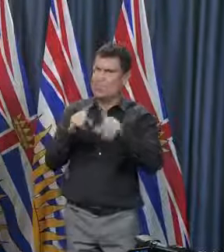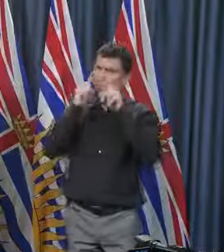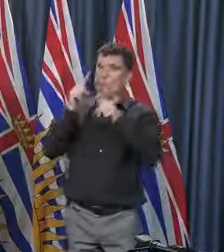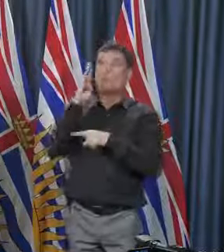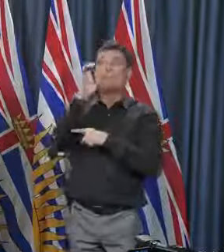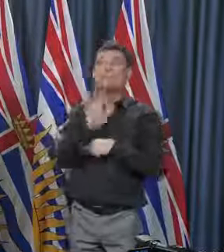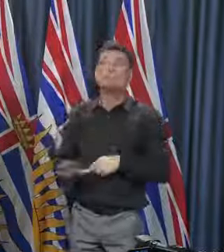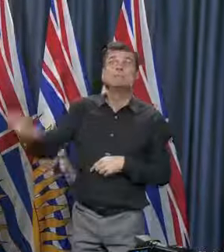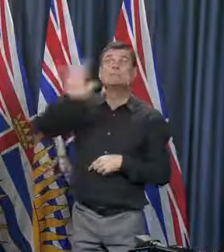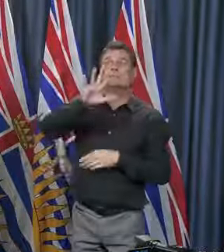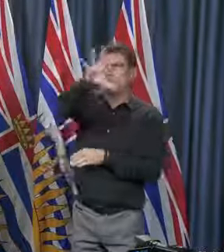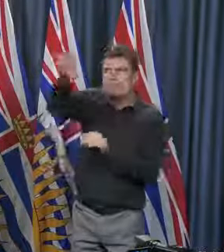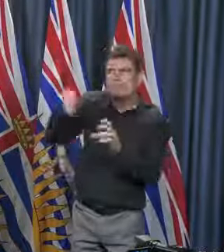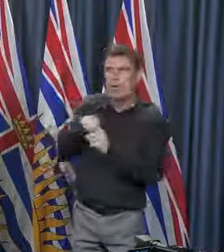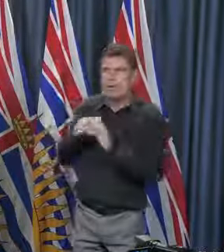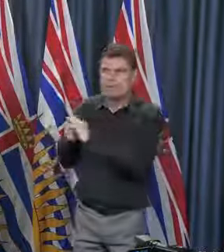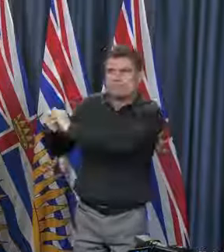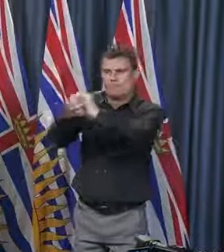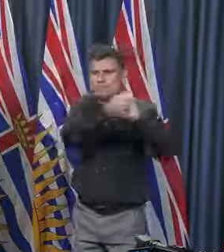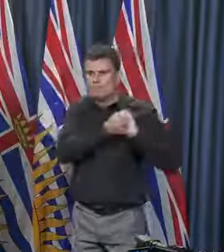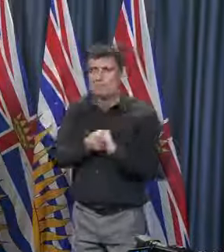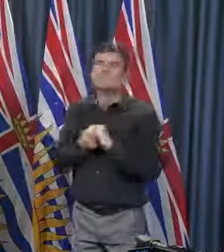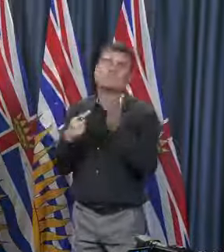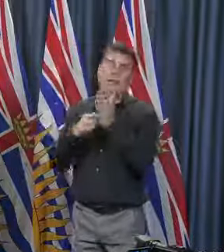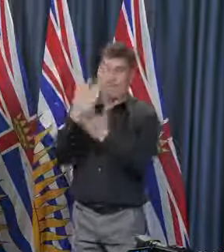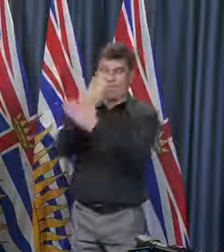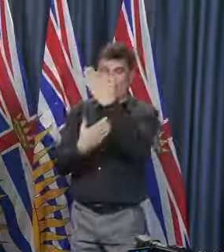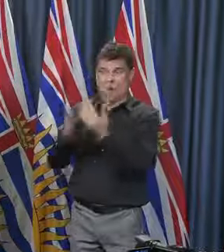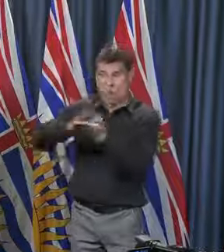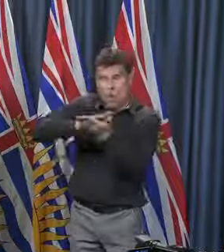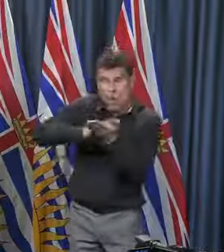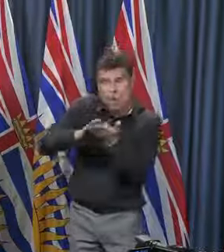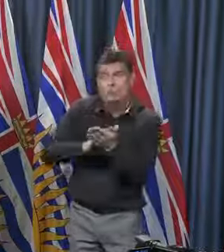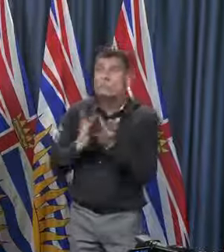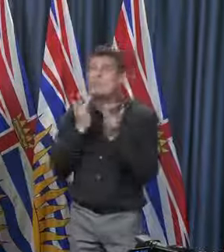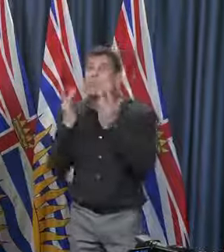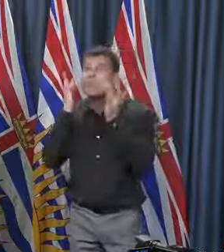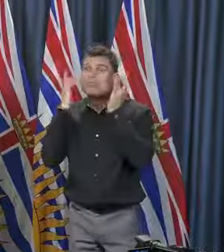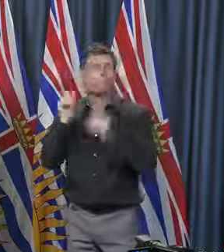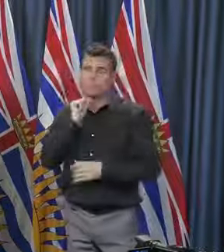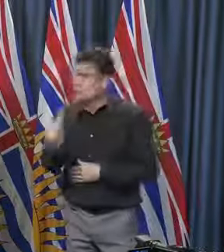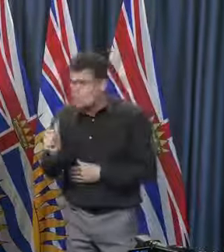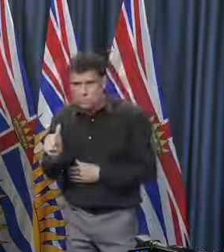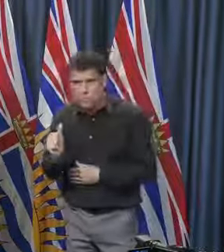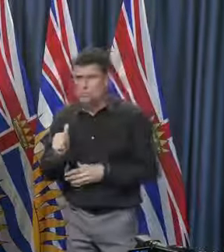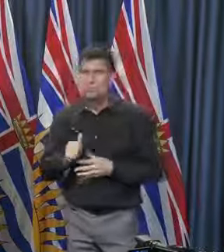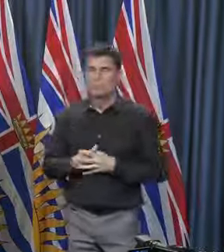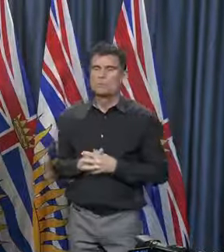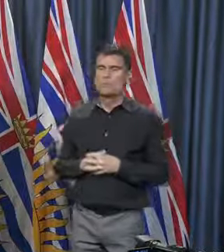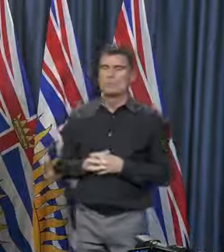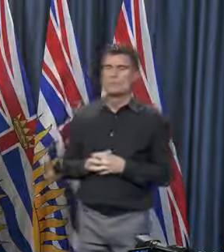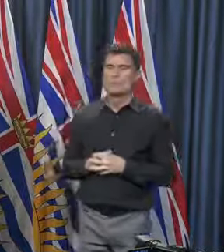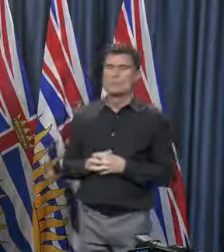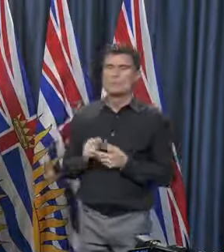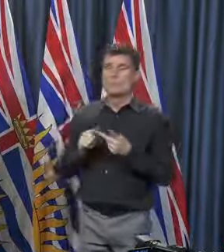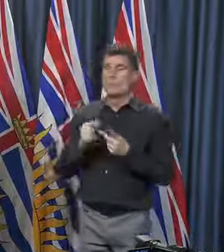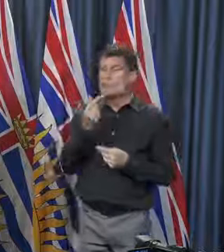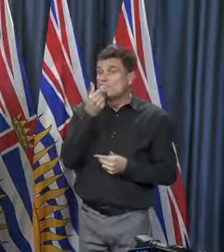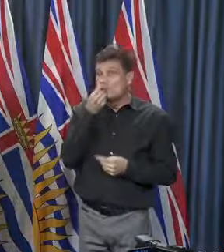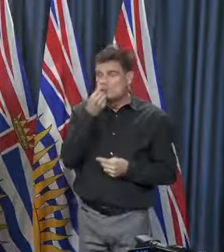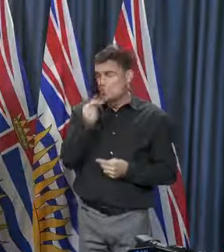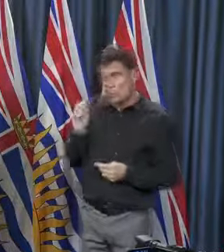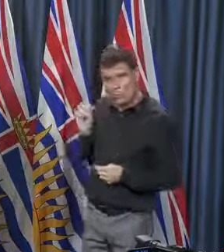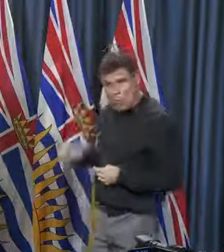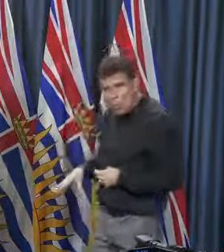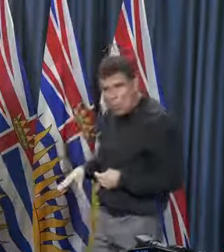wash our hands. We need to not touch our face. We need to throw away Kleenexes. And most importantly, we need to stay home if we're sick. Stay home from